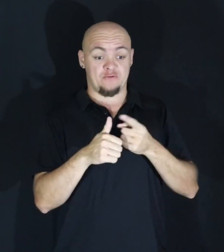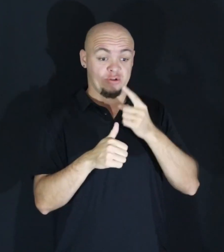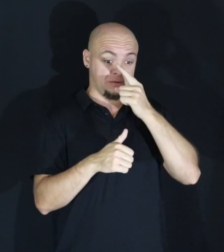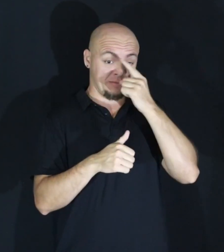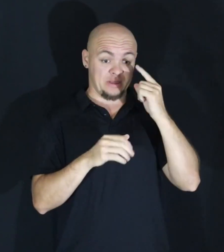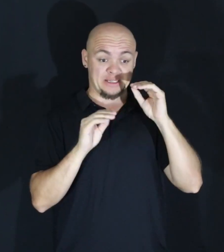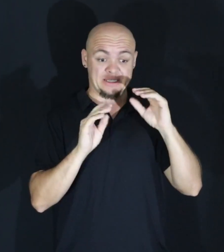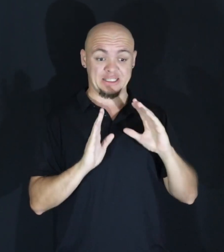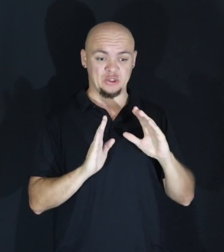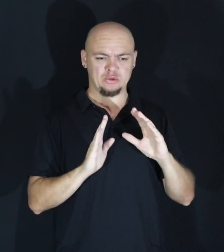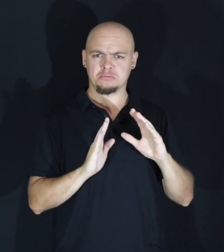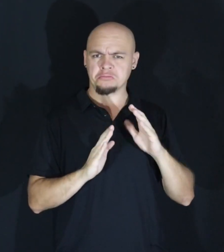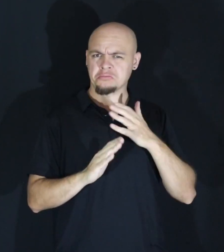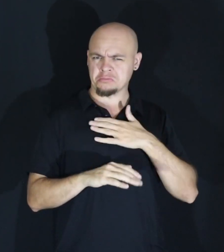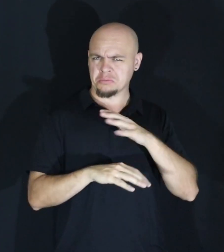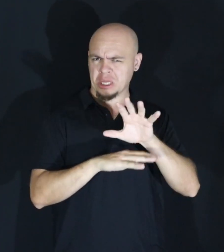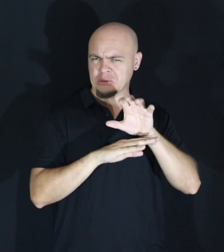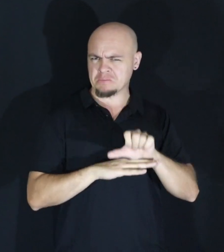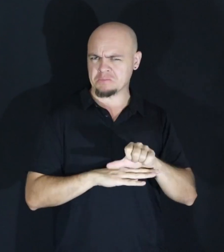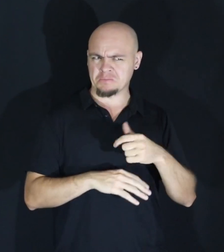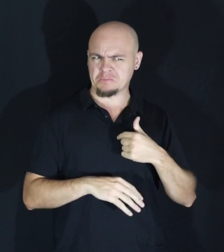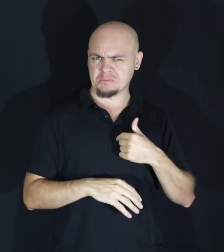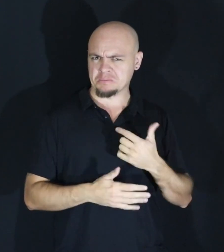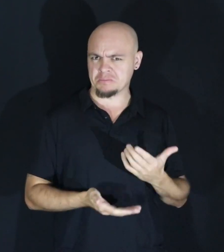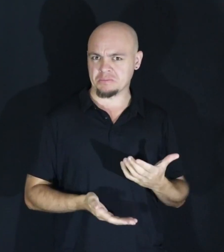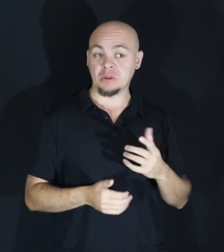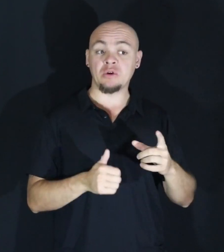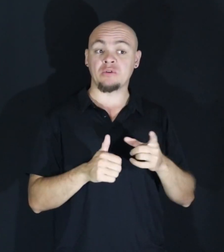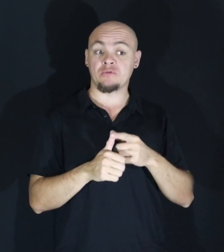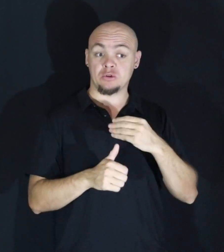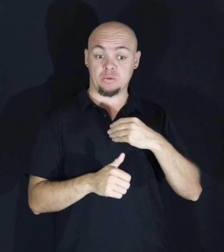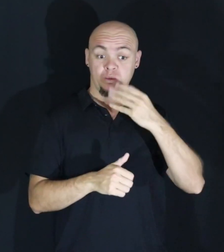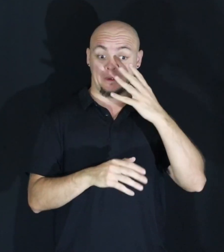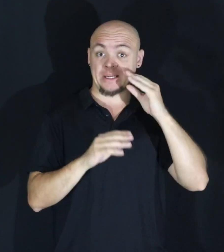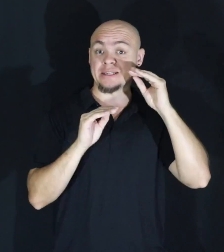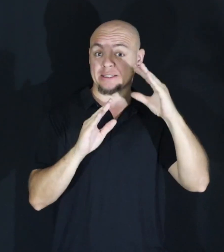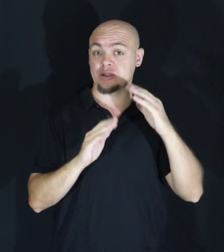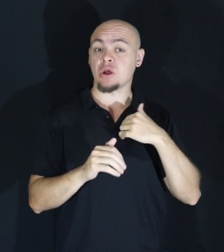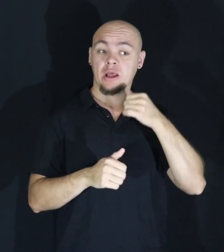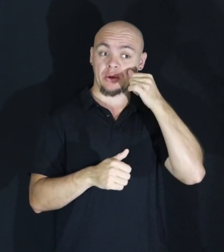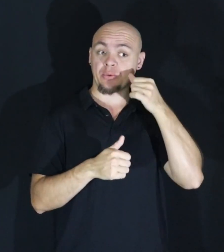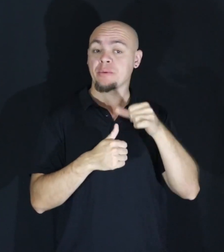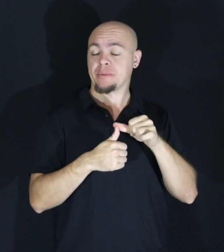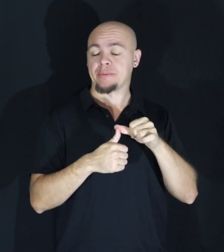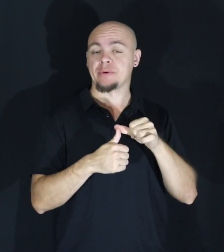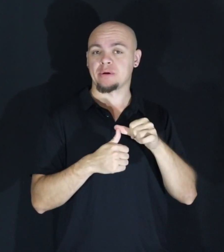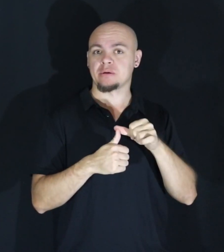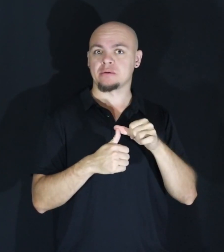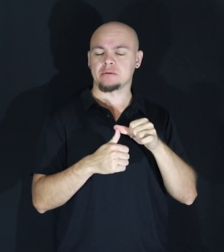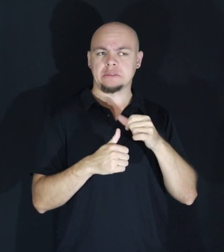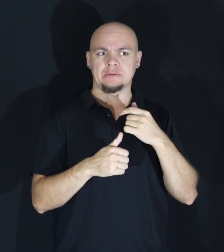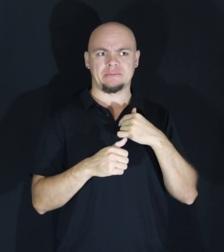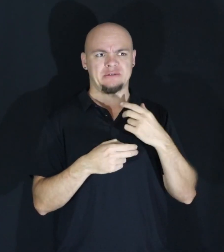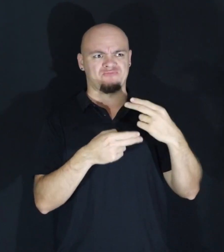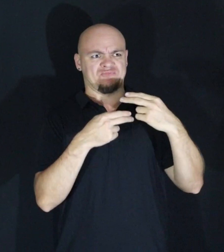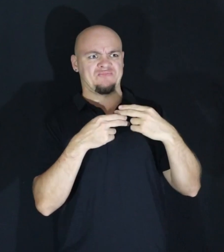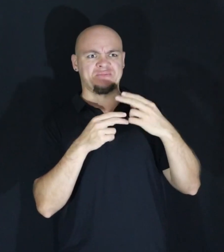that was my norm. I do remember getting my first white teacher, and all of a sudden, I was a troublemaker.